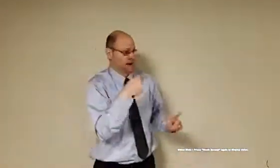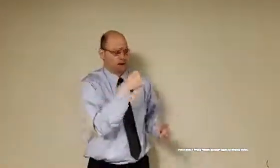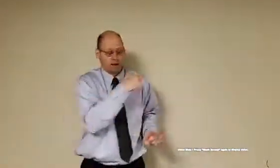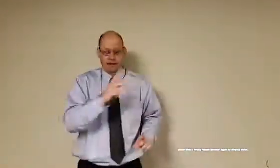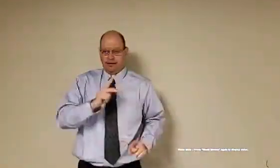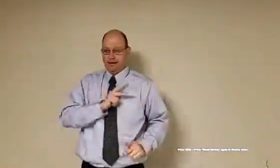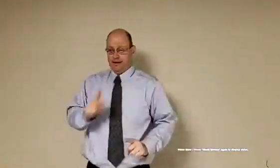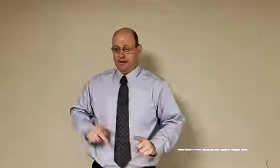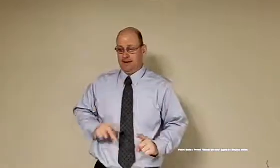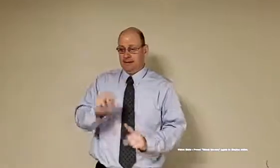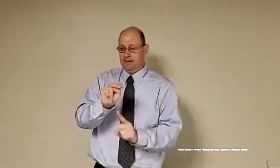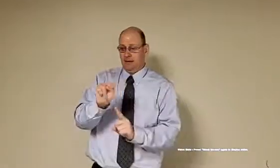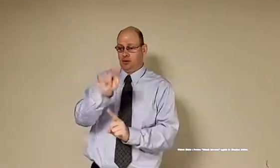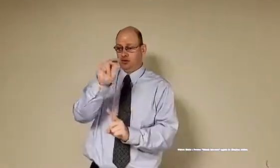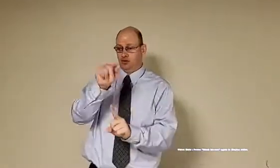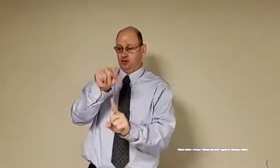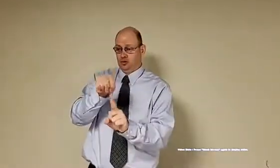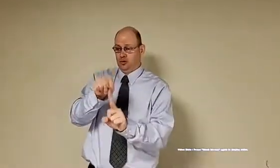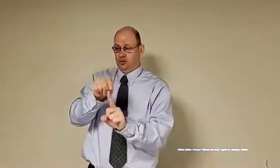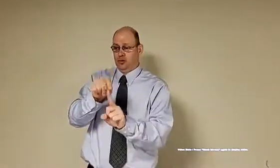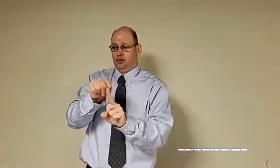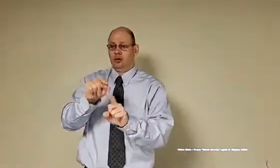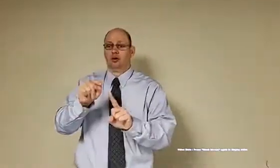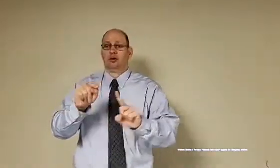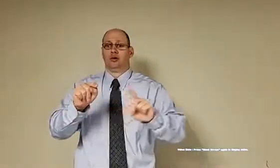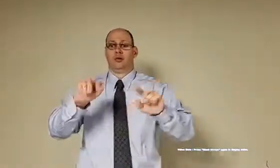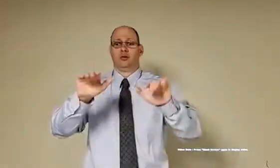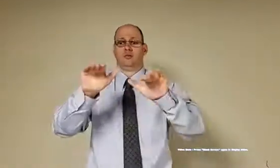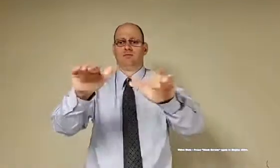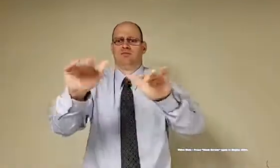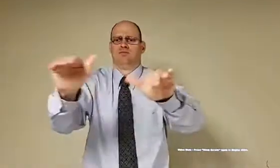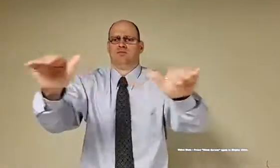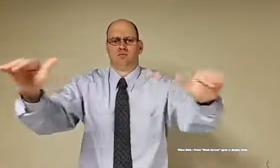My understanding, King Nebuchadnezzar,